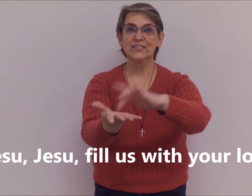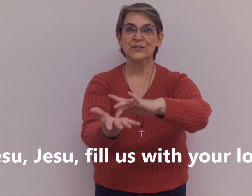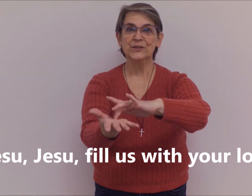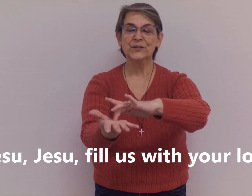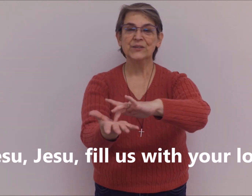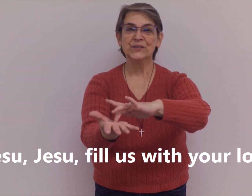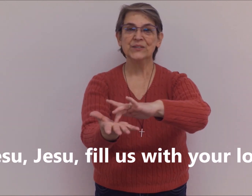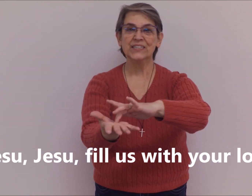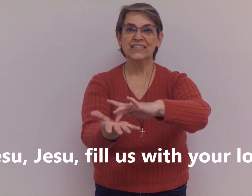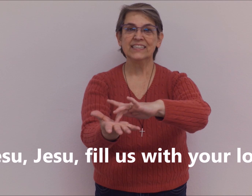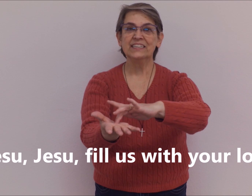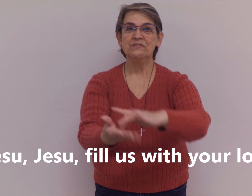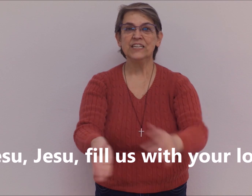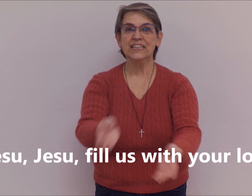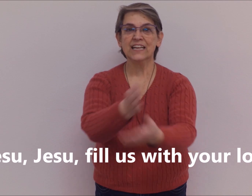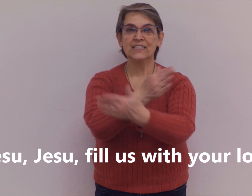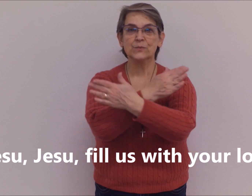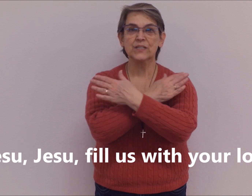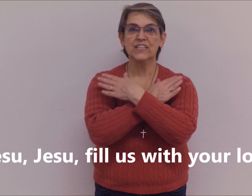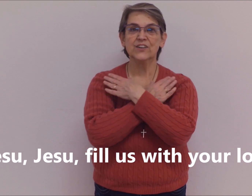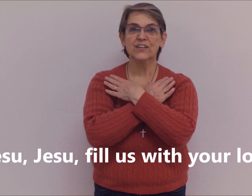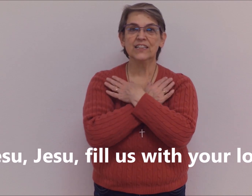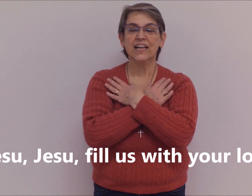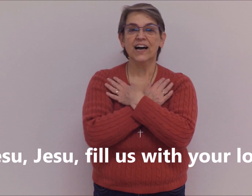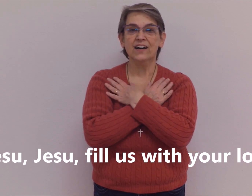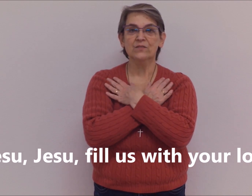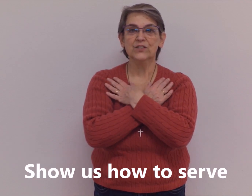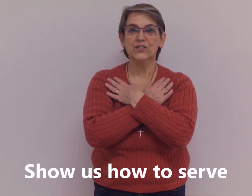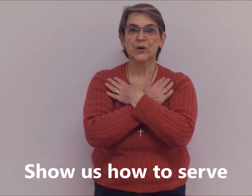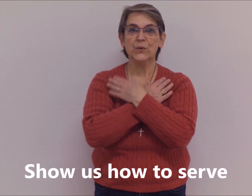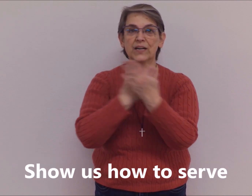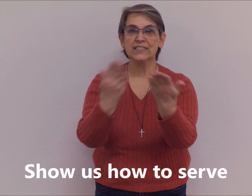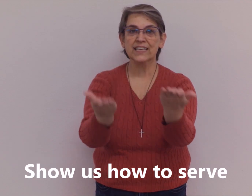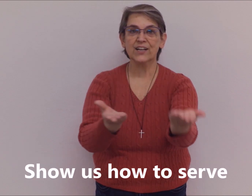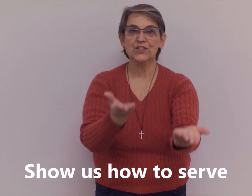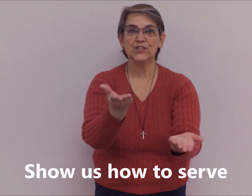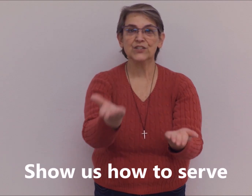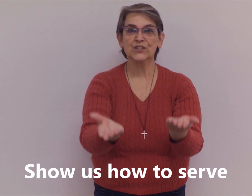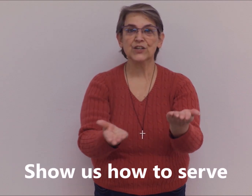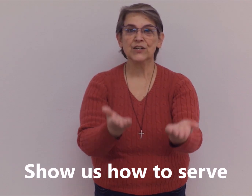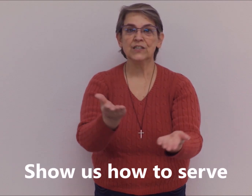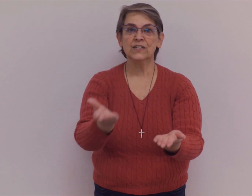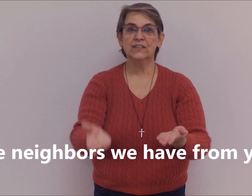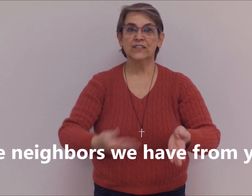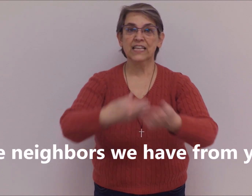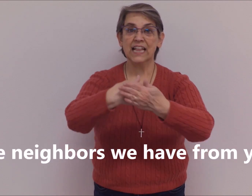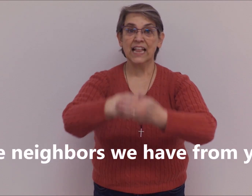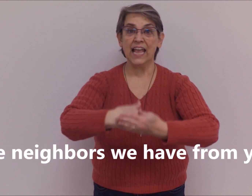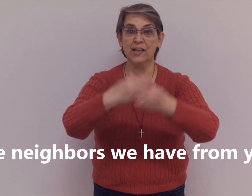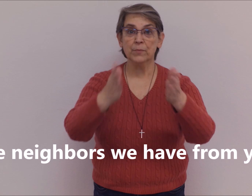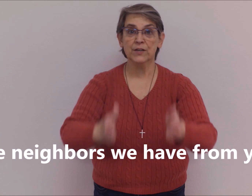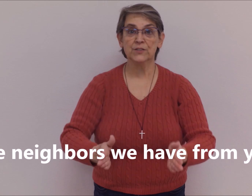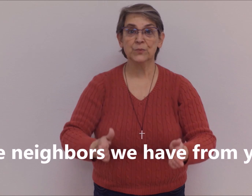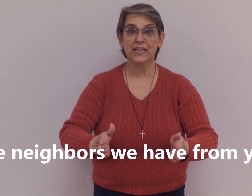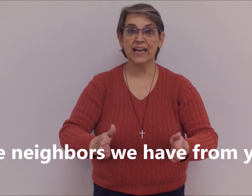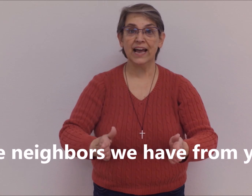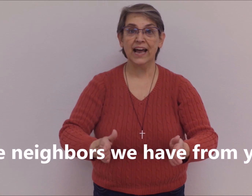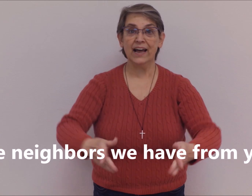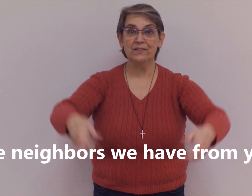Yesu, fill us with your love. Show us how to serve the neighbors we have